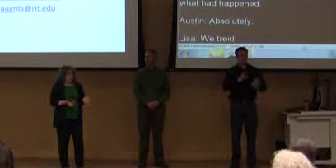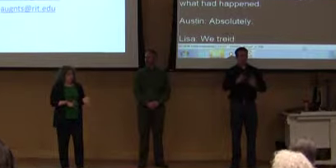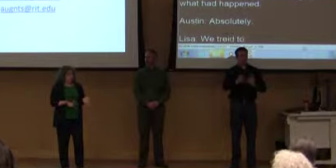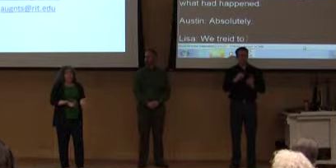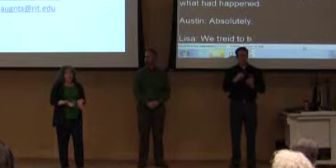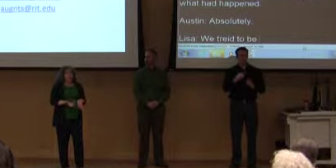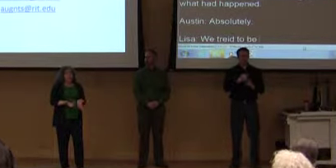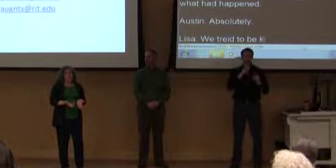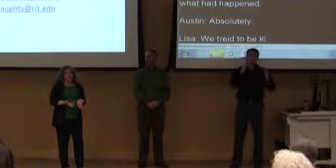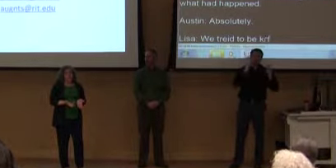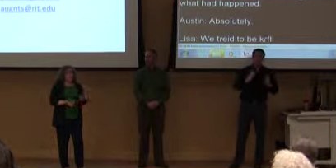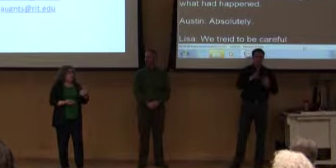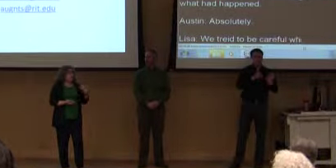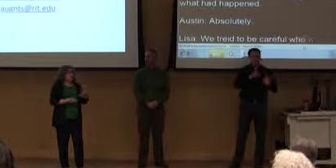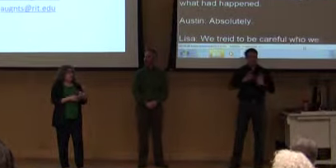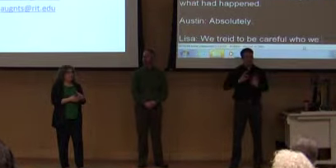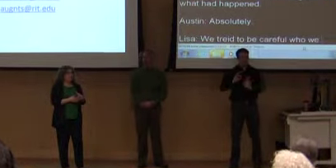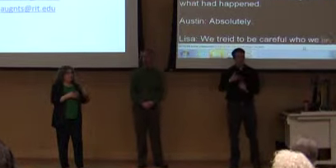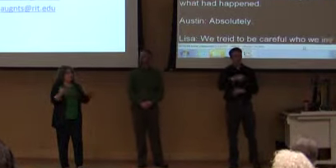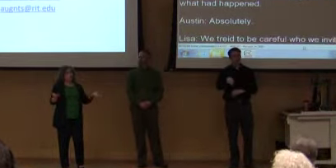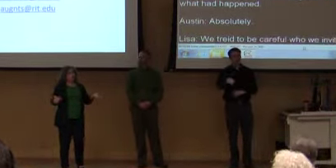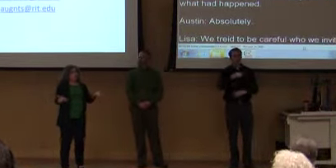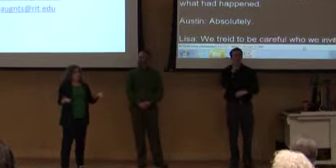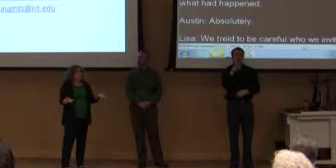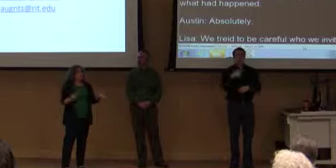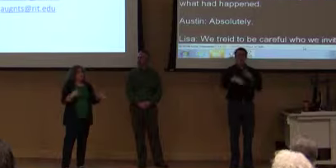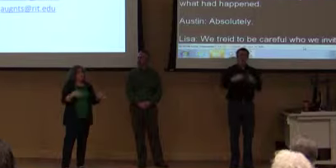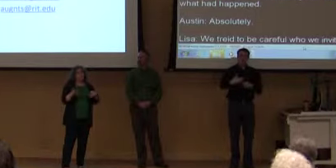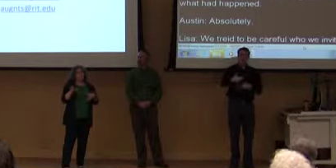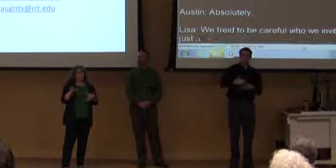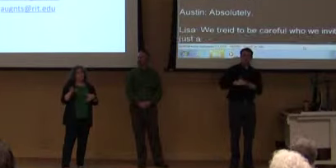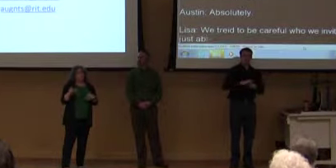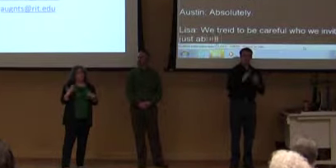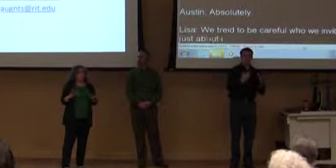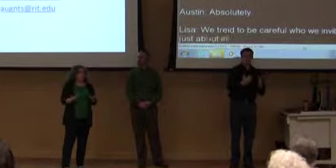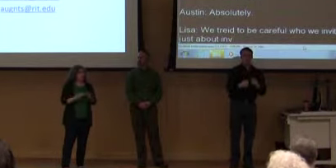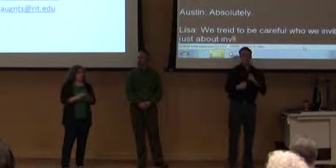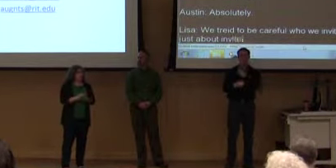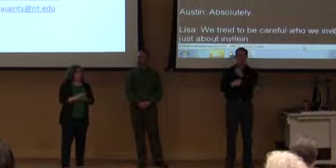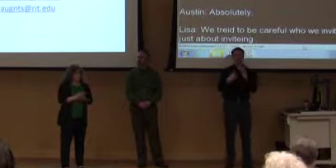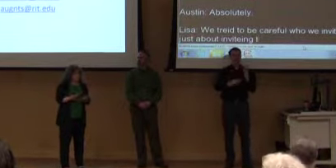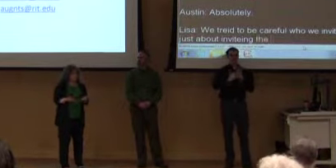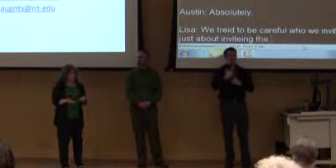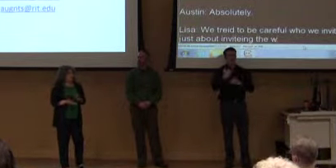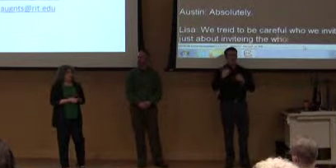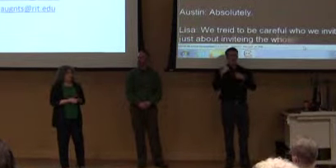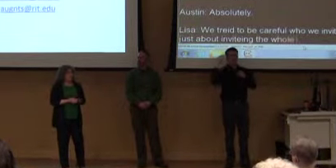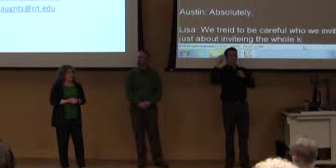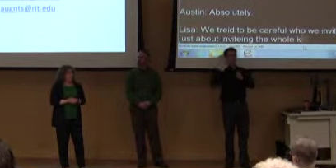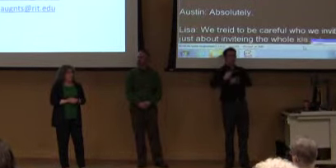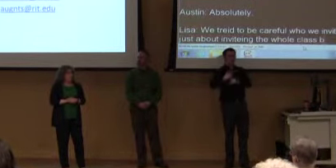the tutors because it's not just about inviting the whole class. This is a project that's supervised by